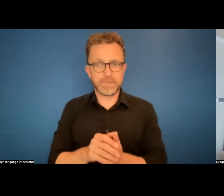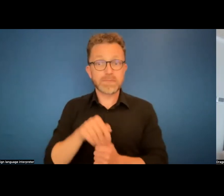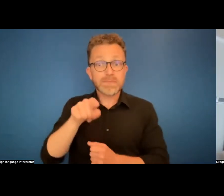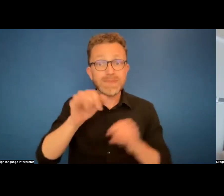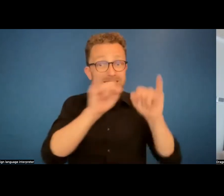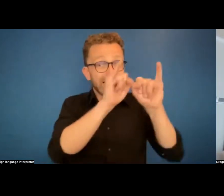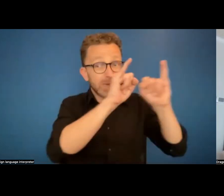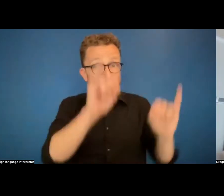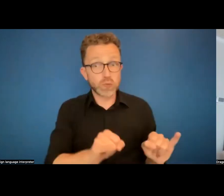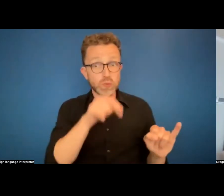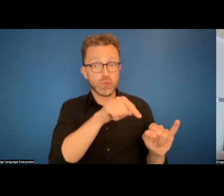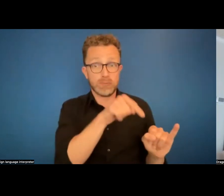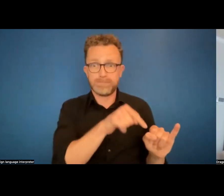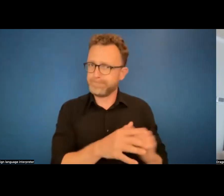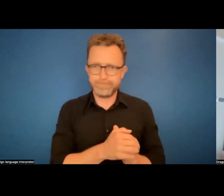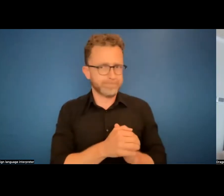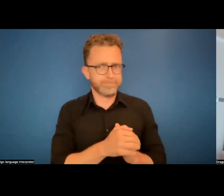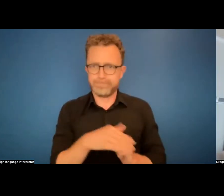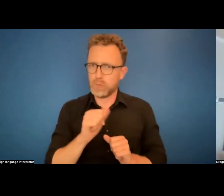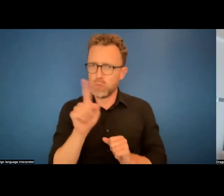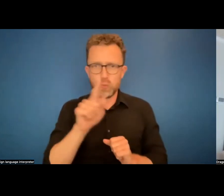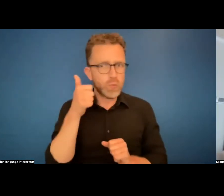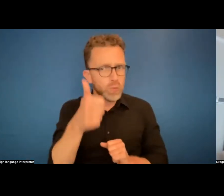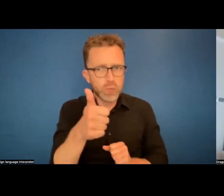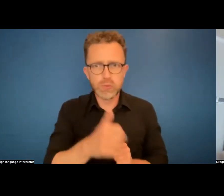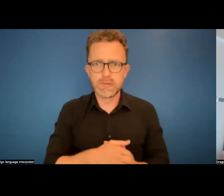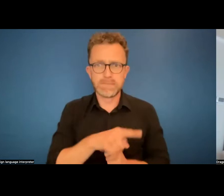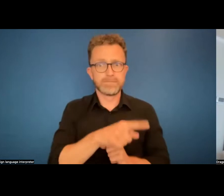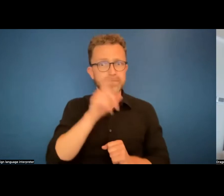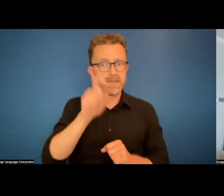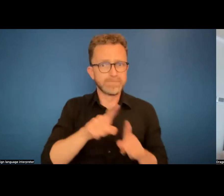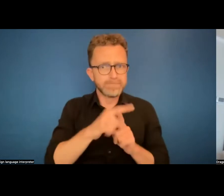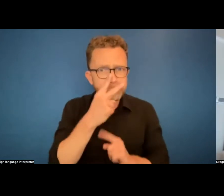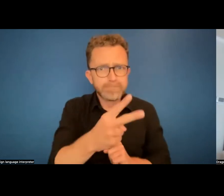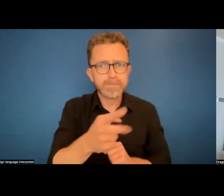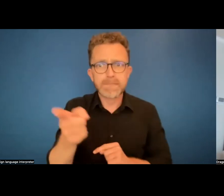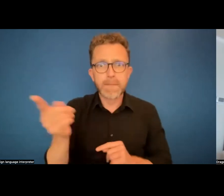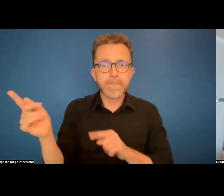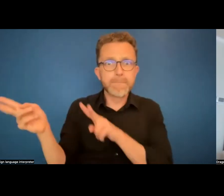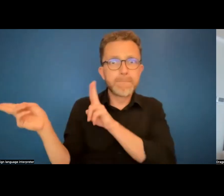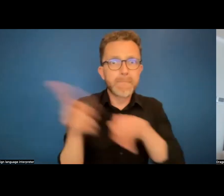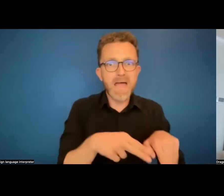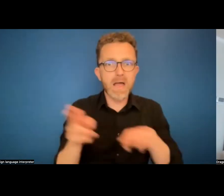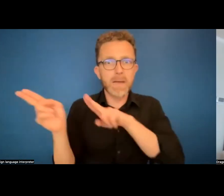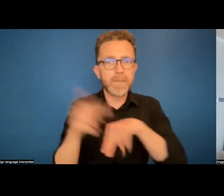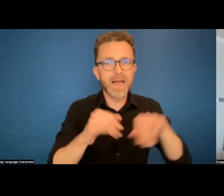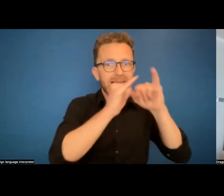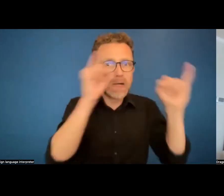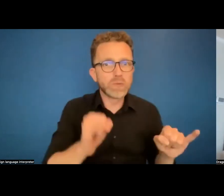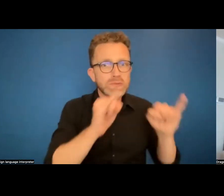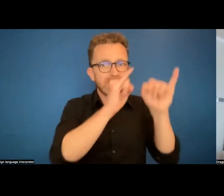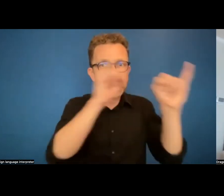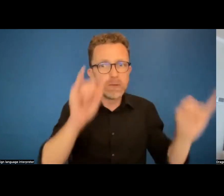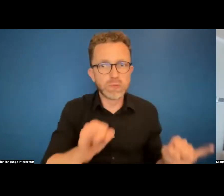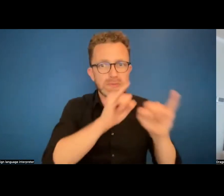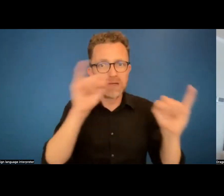institutions throughout European Union and neighboring countries as well. So I sincerely